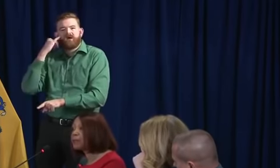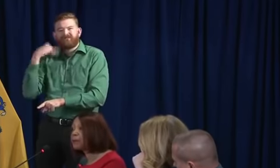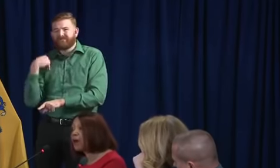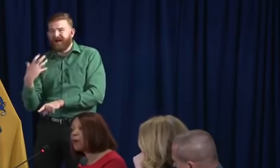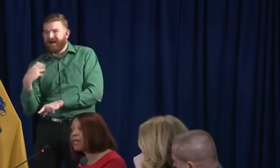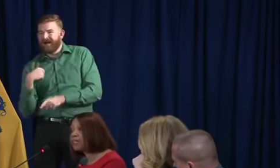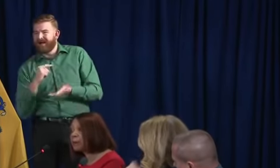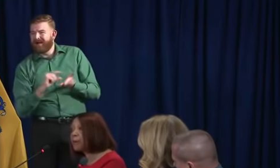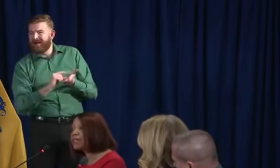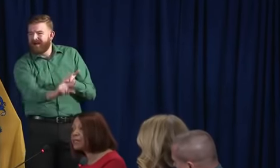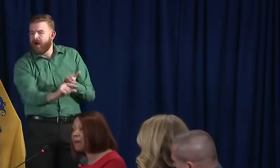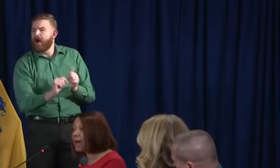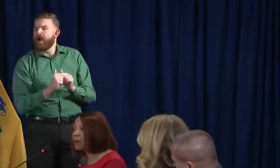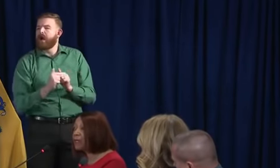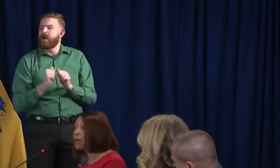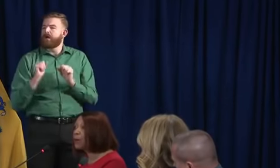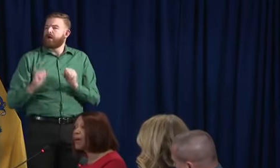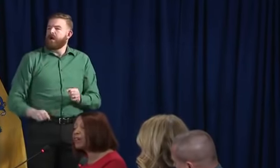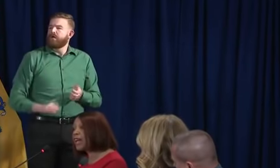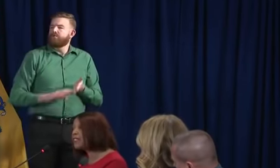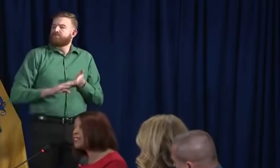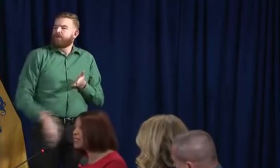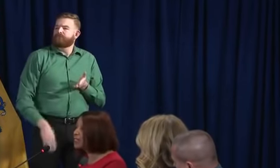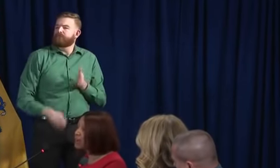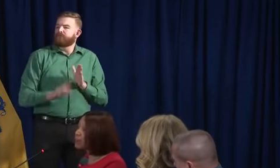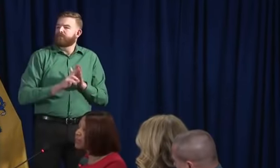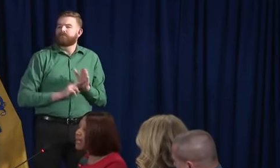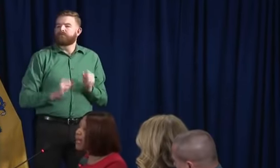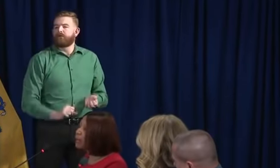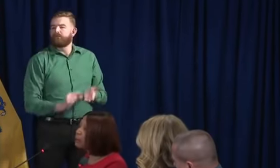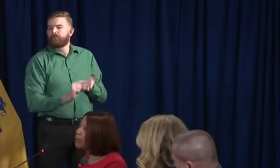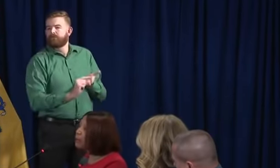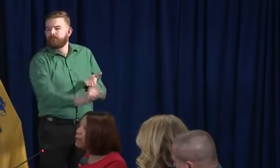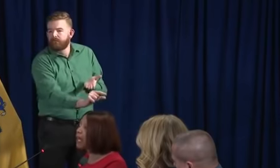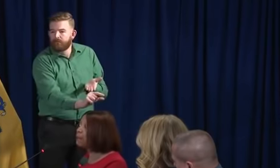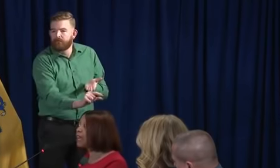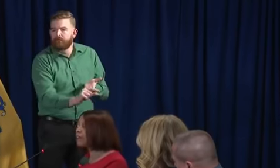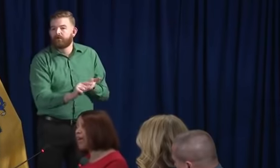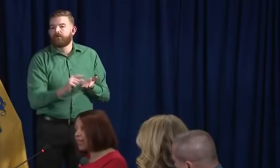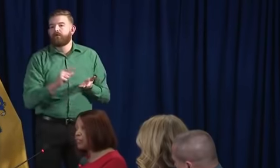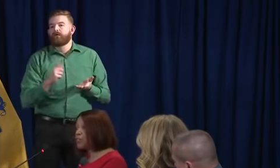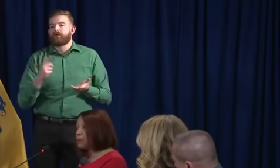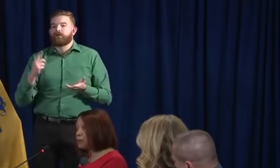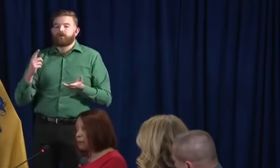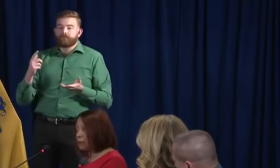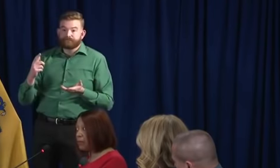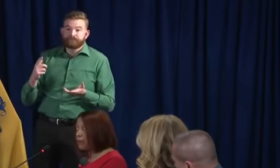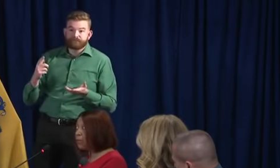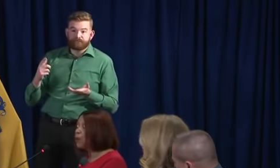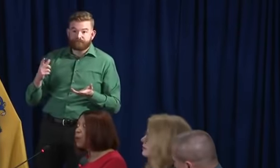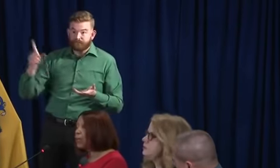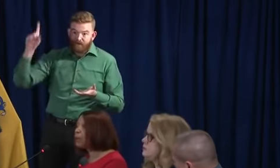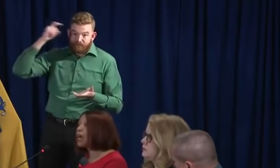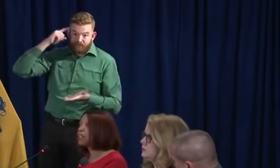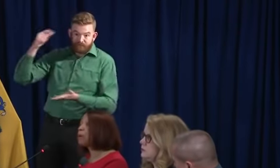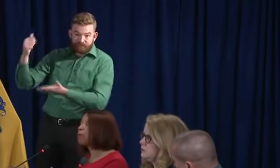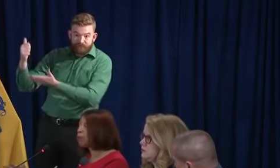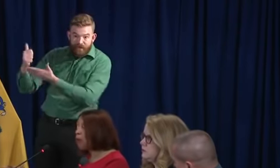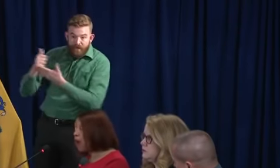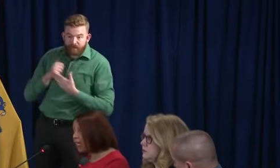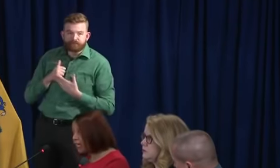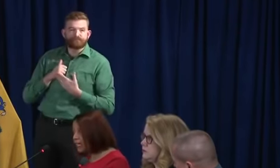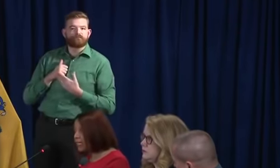that people always lament about, well, yes, there's government help, but I'm never eligible for it. We want